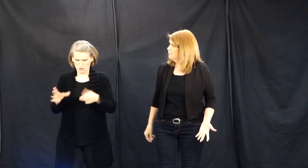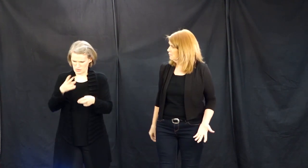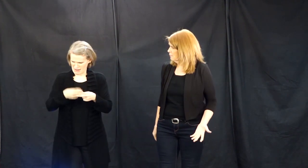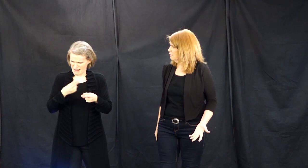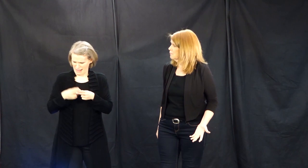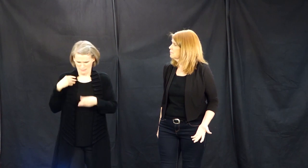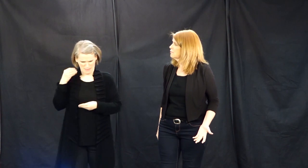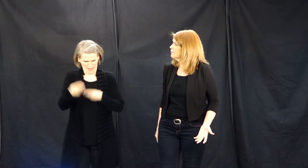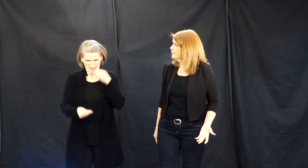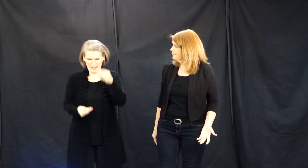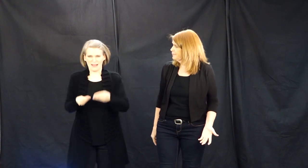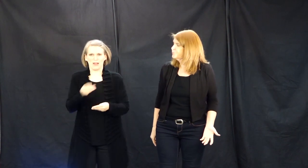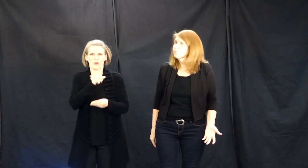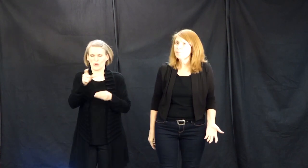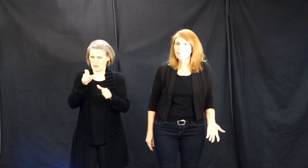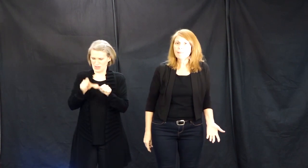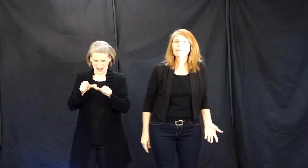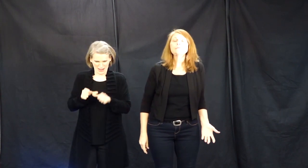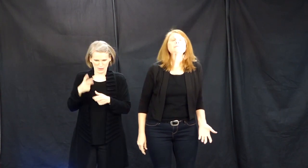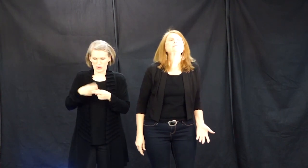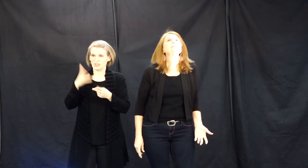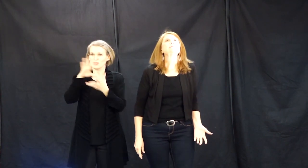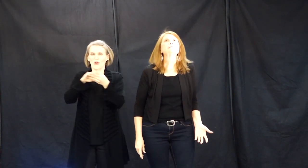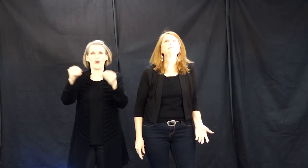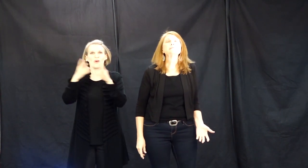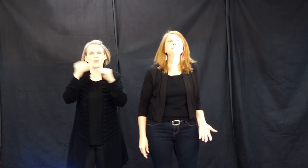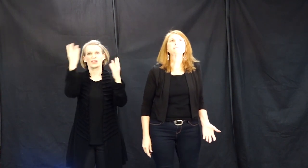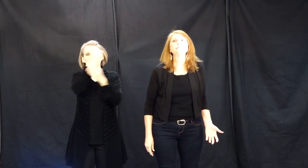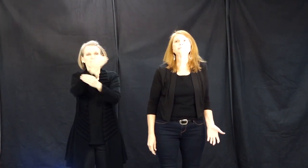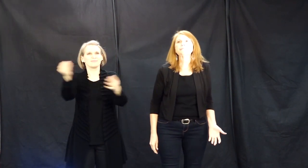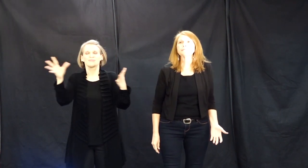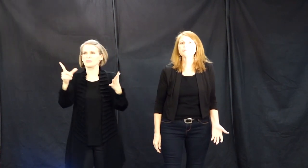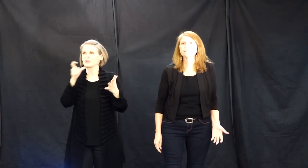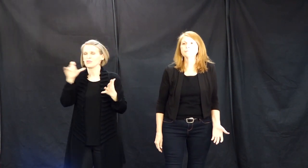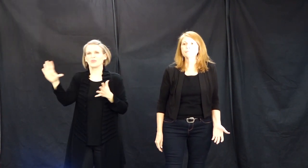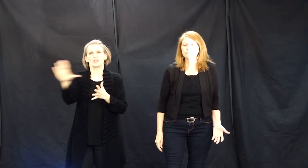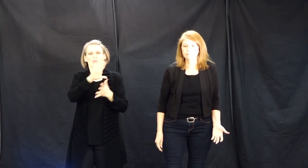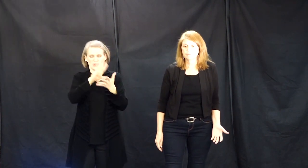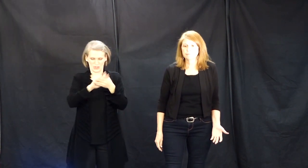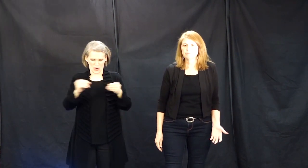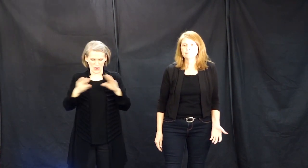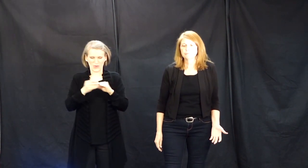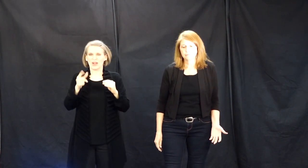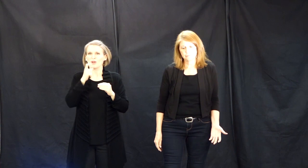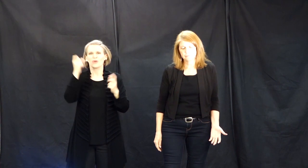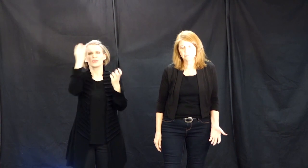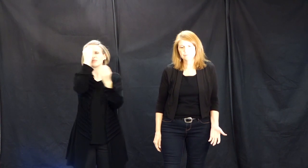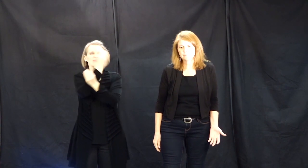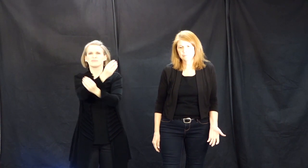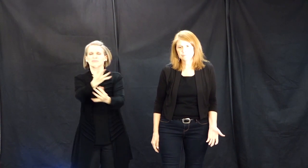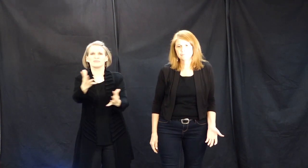Who keeps your flame? Who tells your story? Who tells your story? Who tells your story?